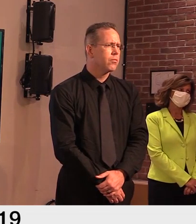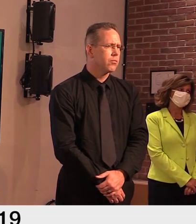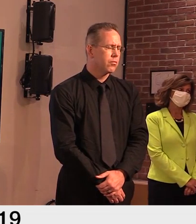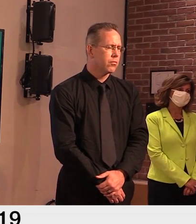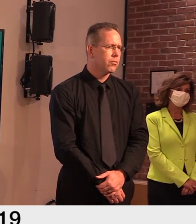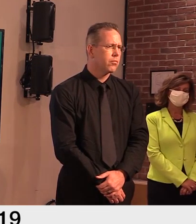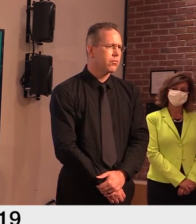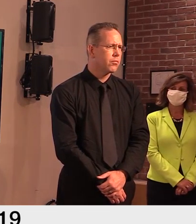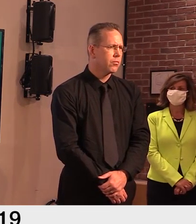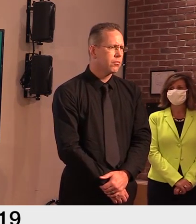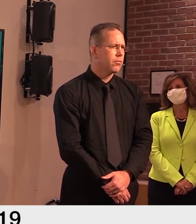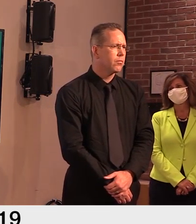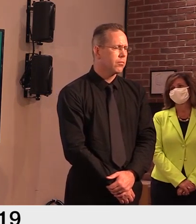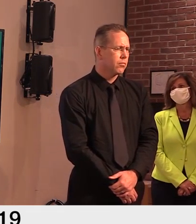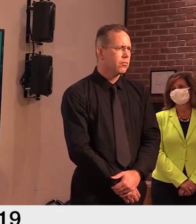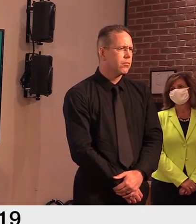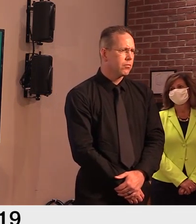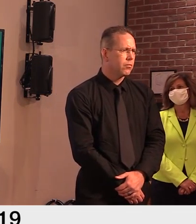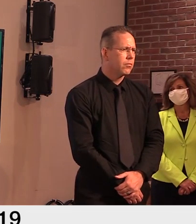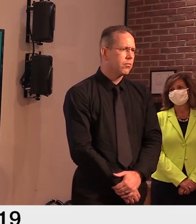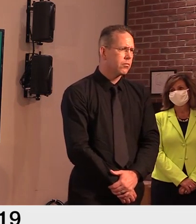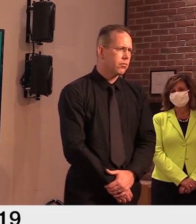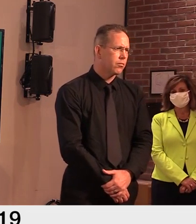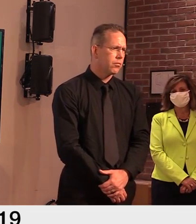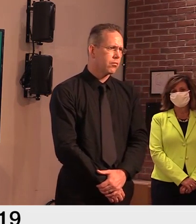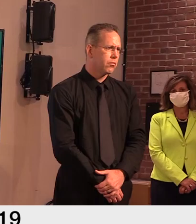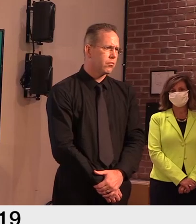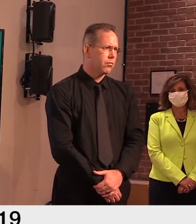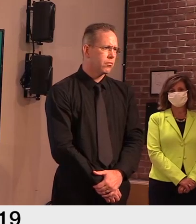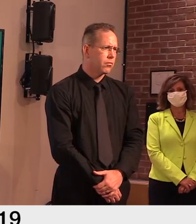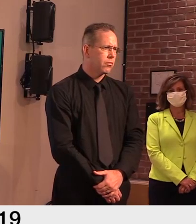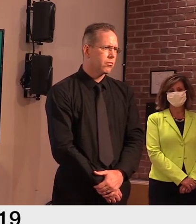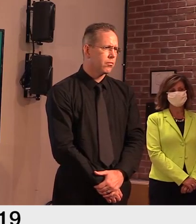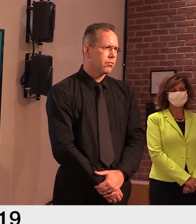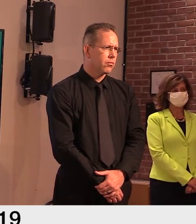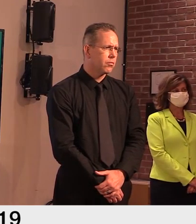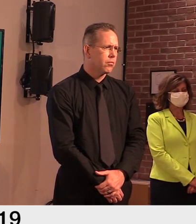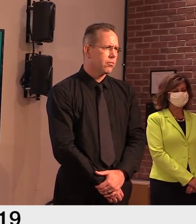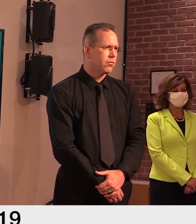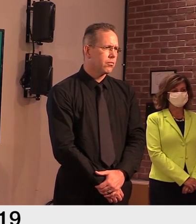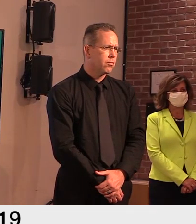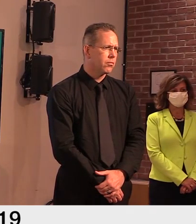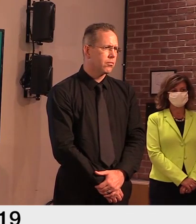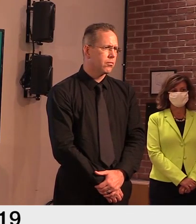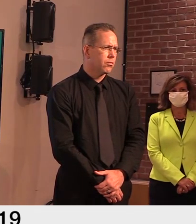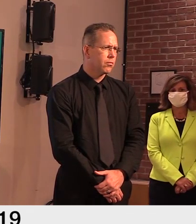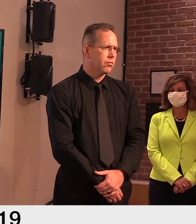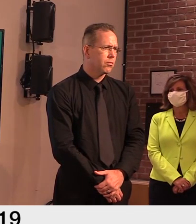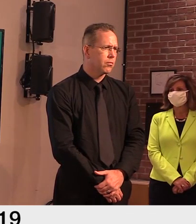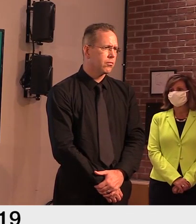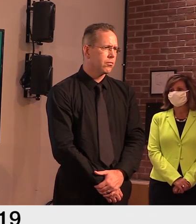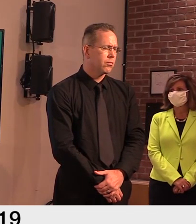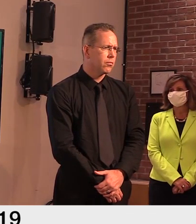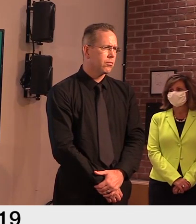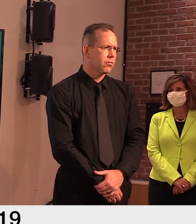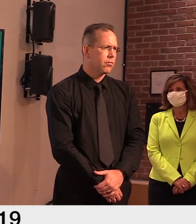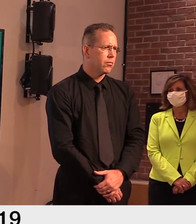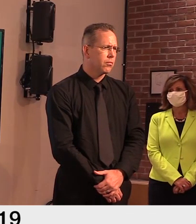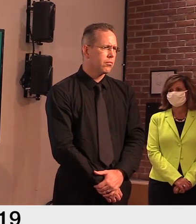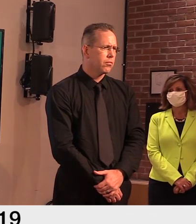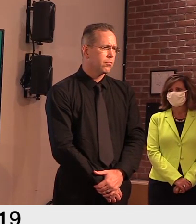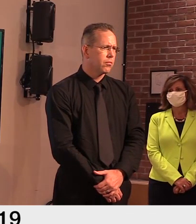for criminal conduct, ethical lapses, or other missteps. The idea is to allow taxpayers who employ police to